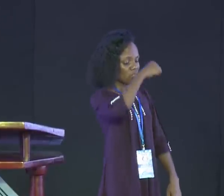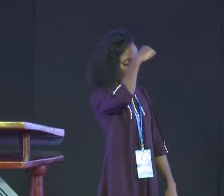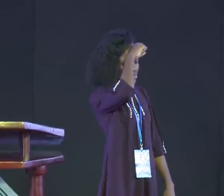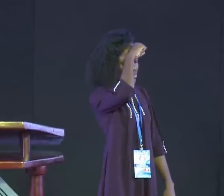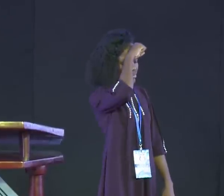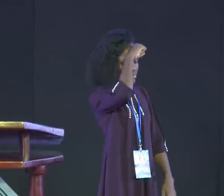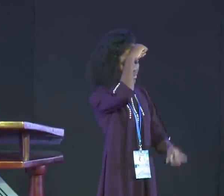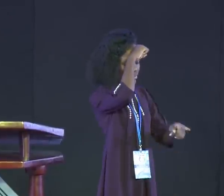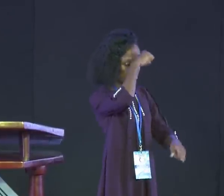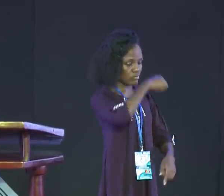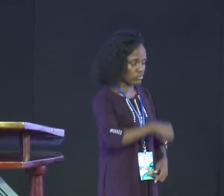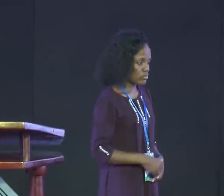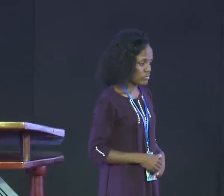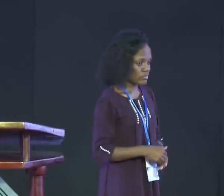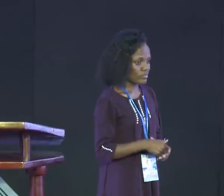She's foolish.